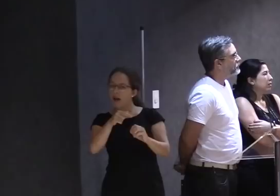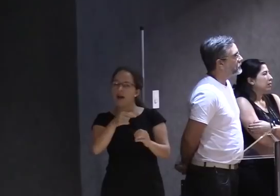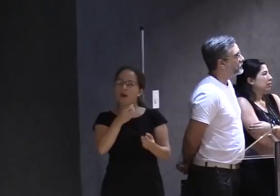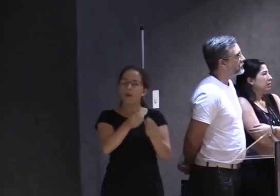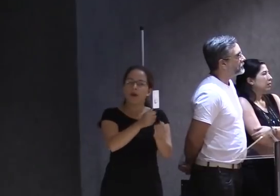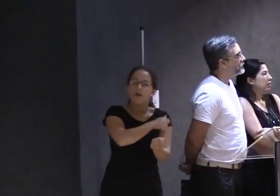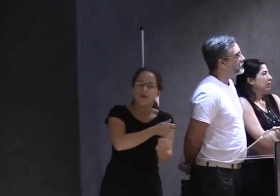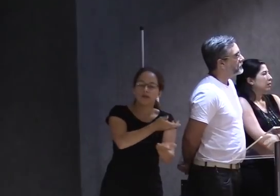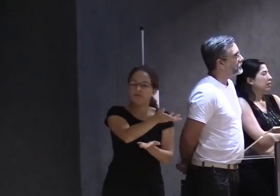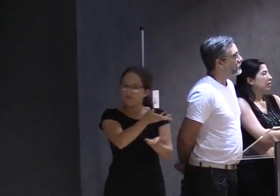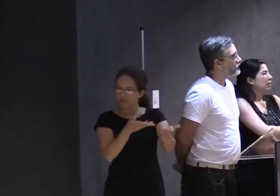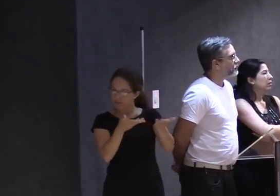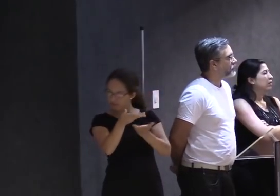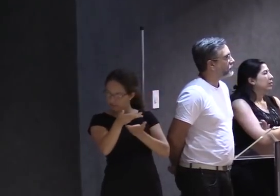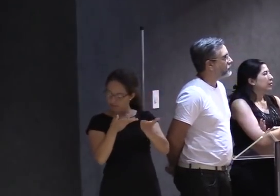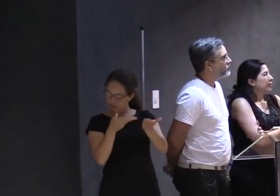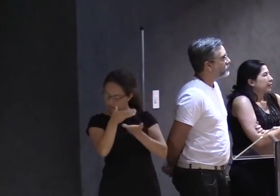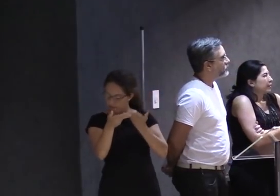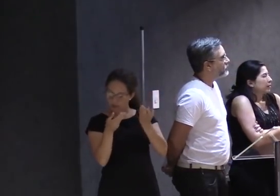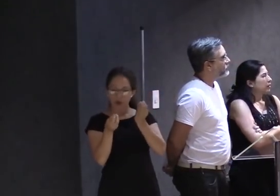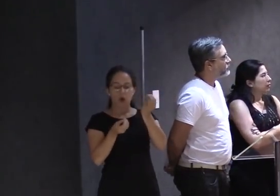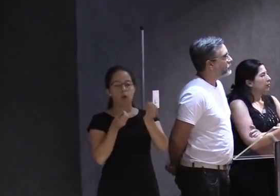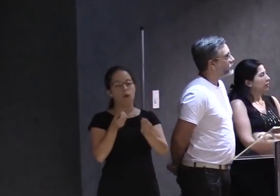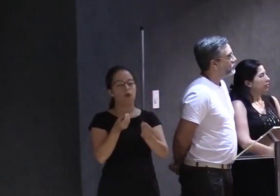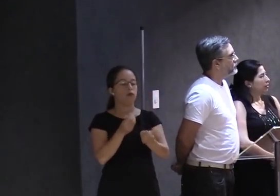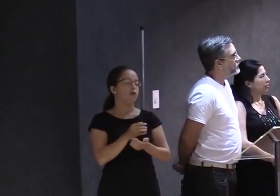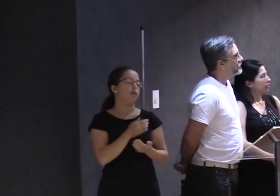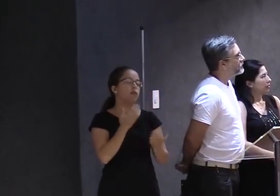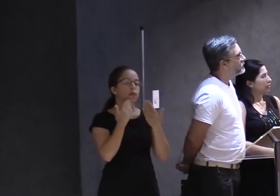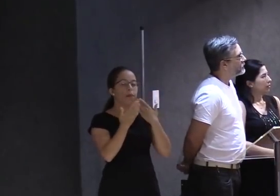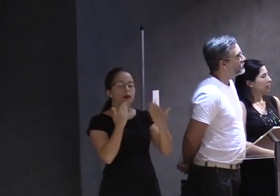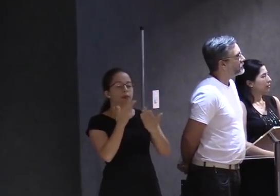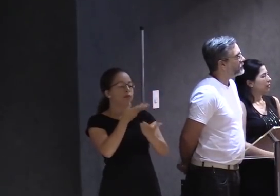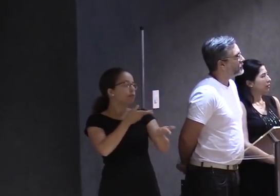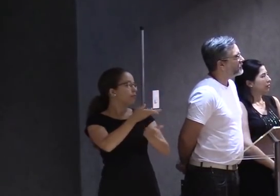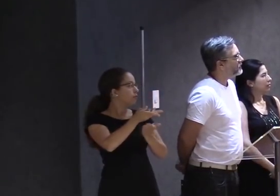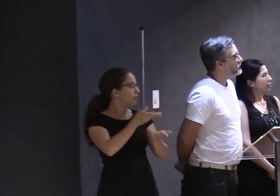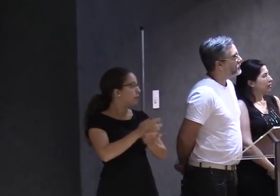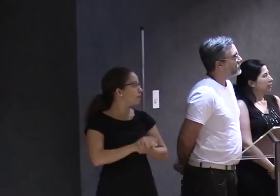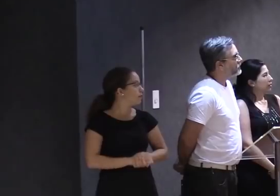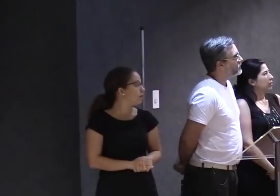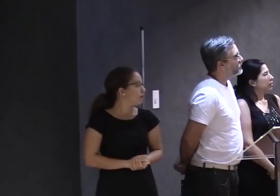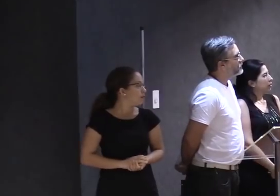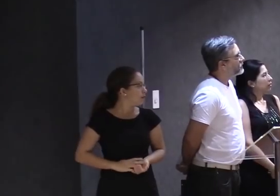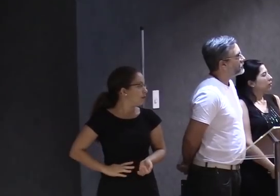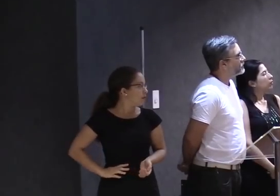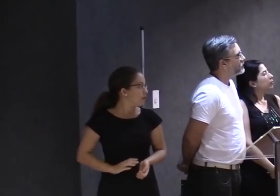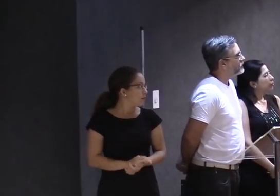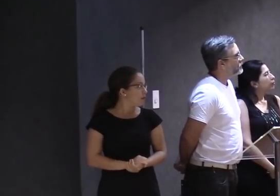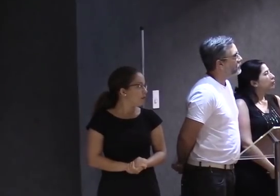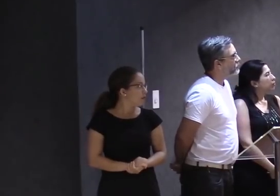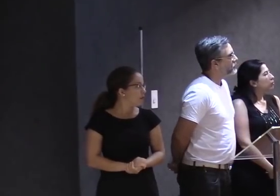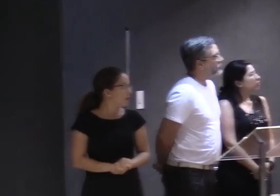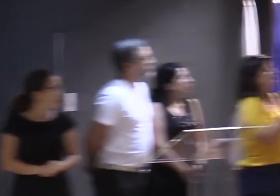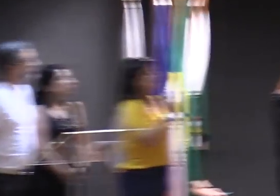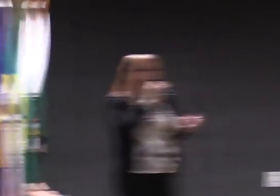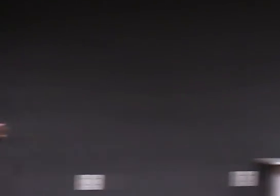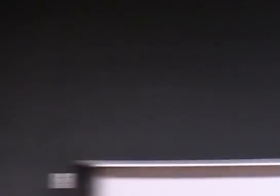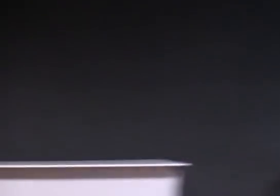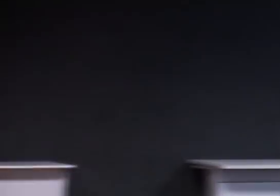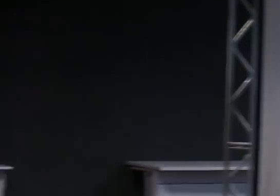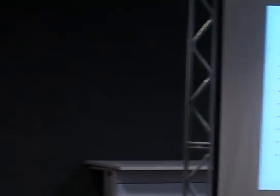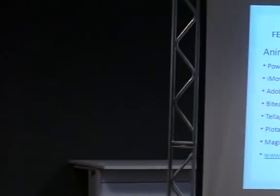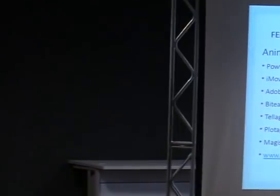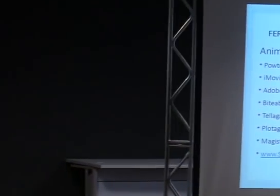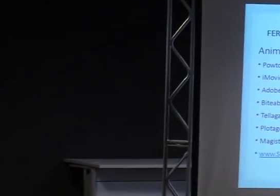Uhum. And then here in the last slide, we have tools to make animations, digital storytelling and videos.